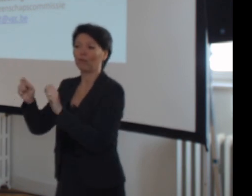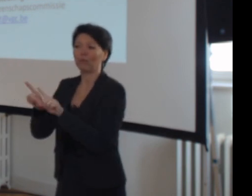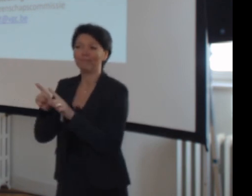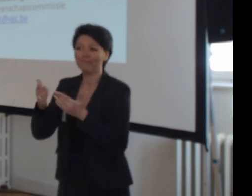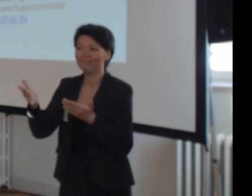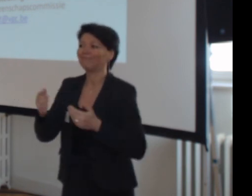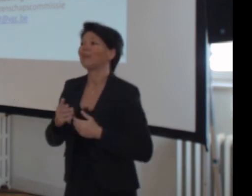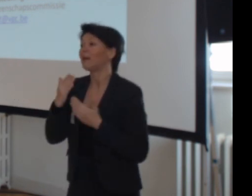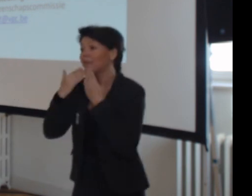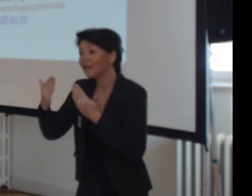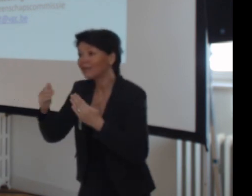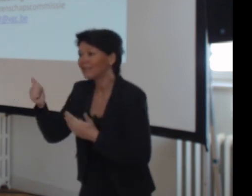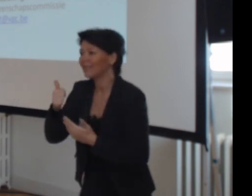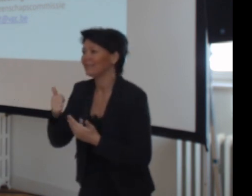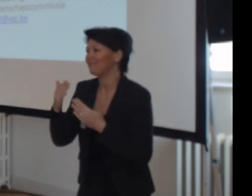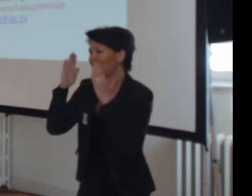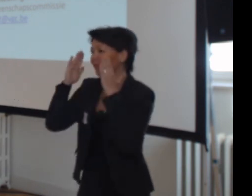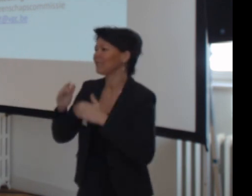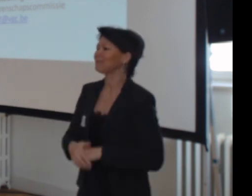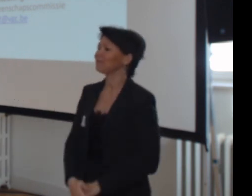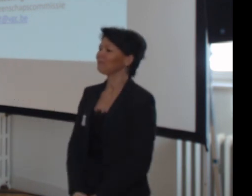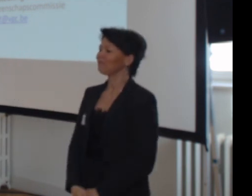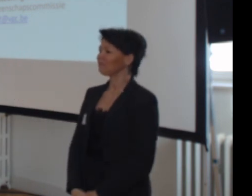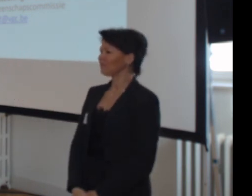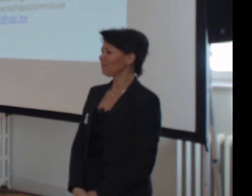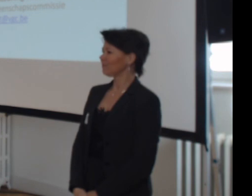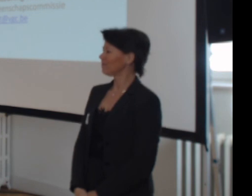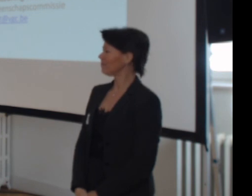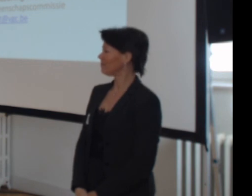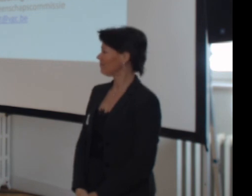libraries we work for. Thank you very much for your attention.